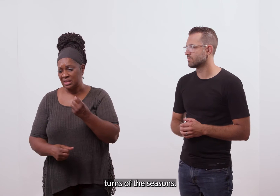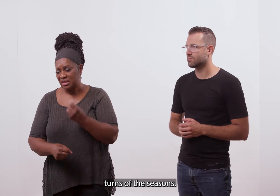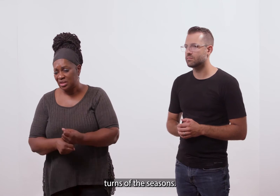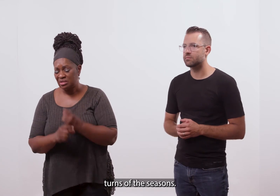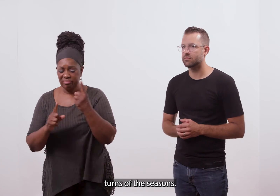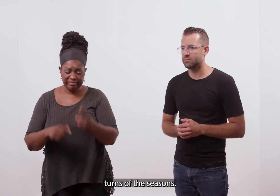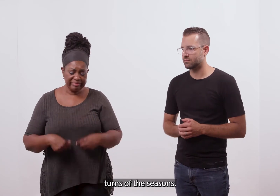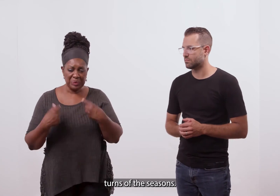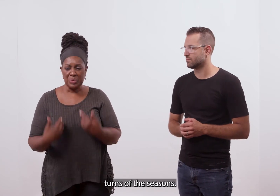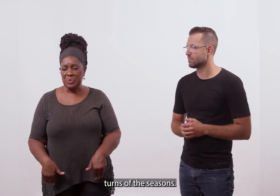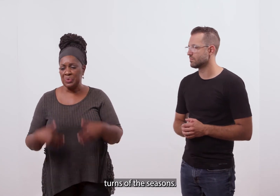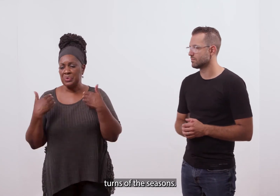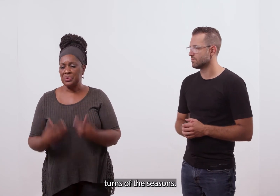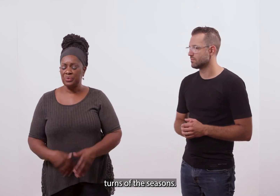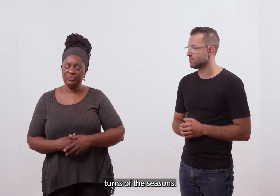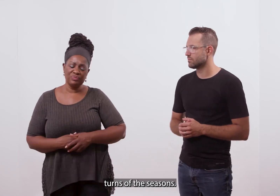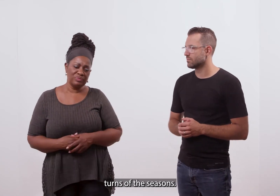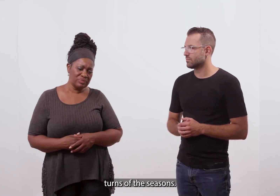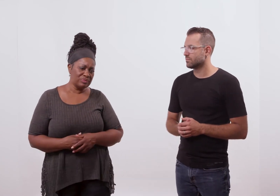of the seasons.